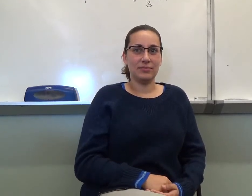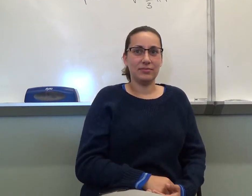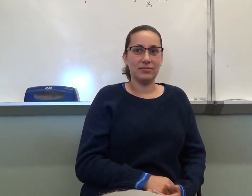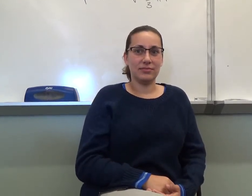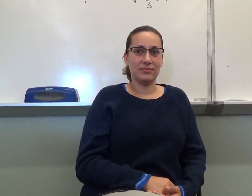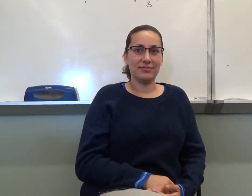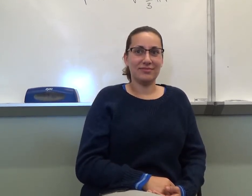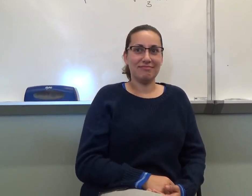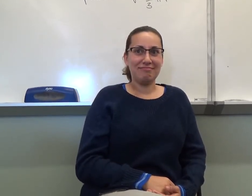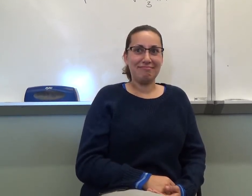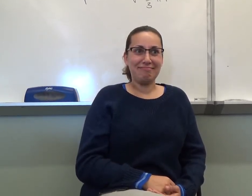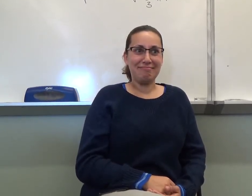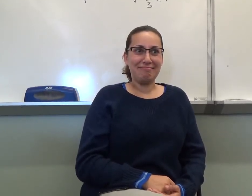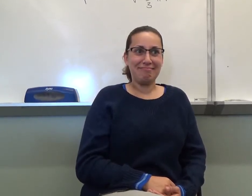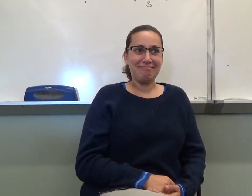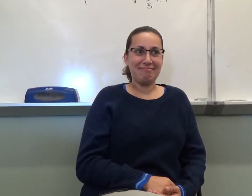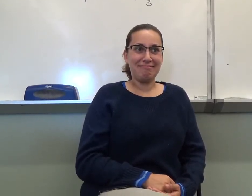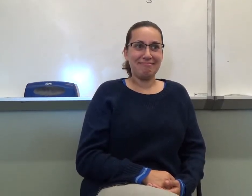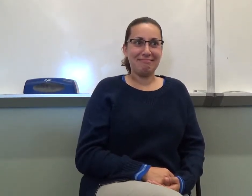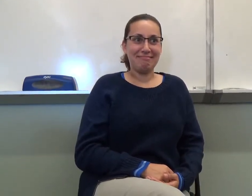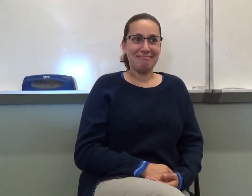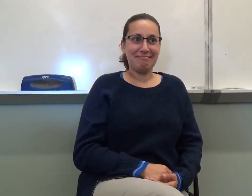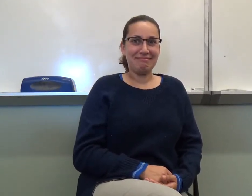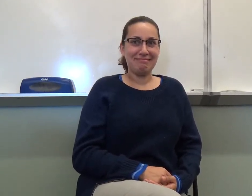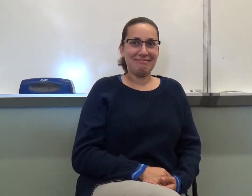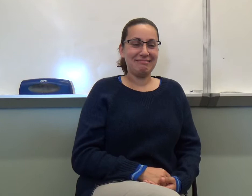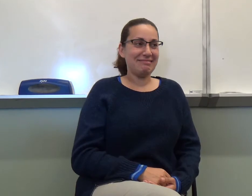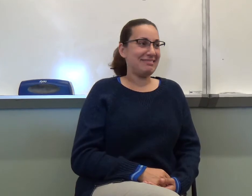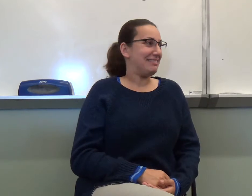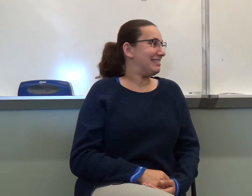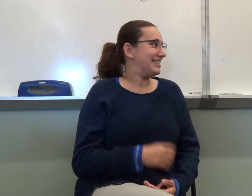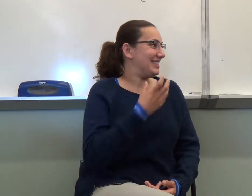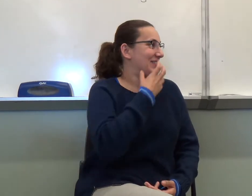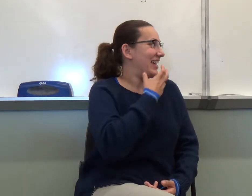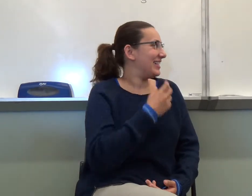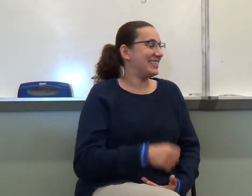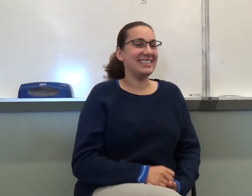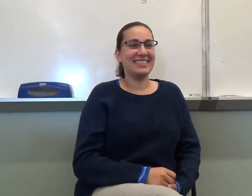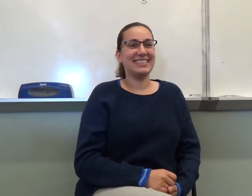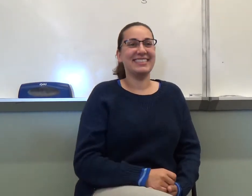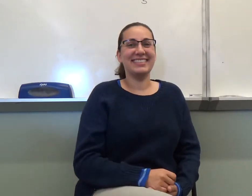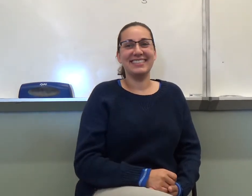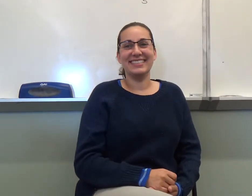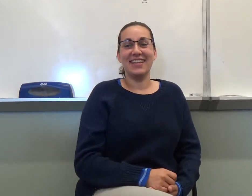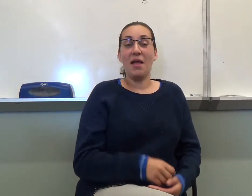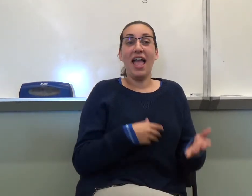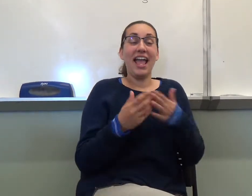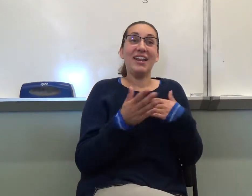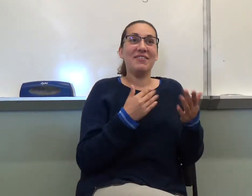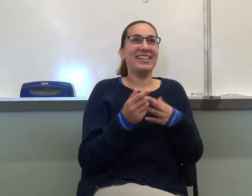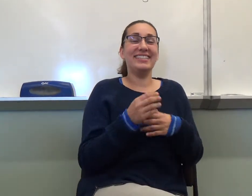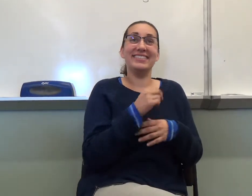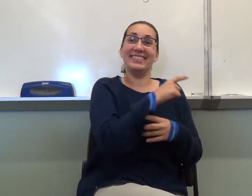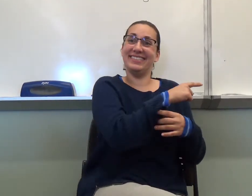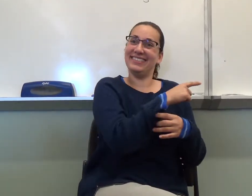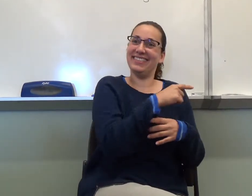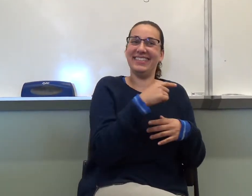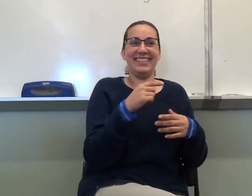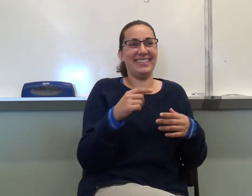Katrina, which ends with an A, we've got 125 miles an hour. So I'm going to center a bar on